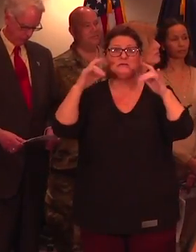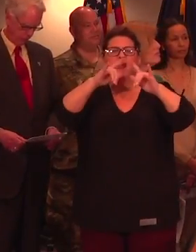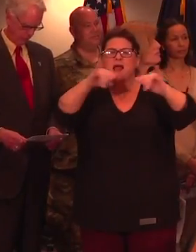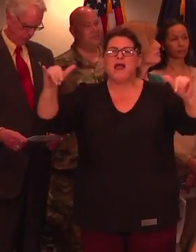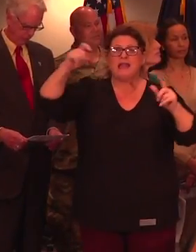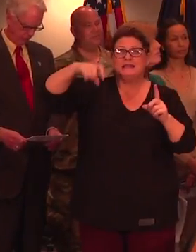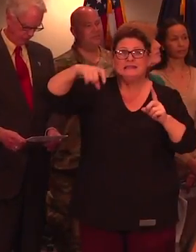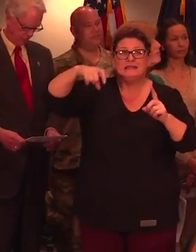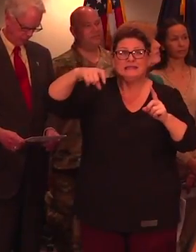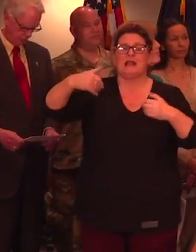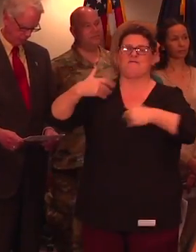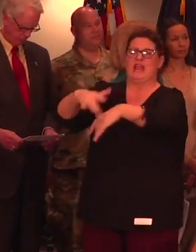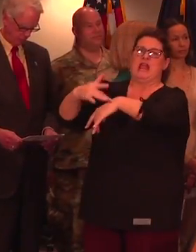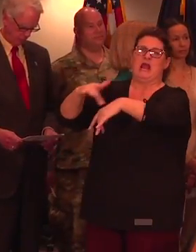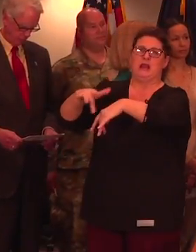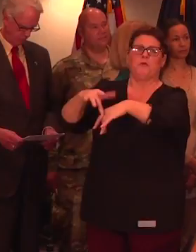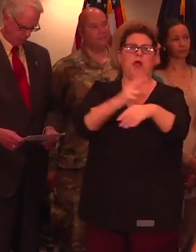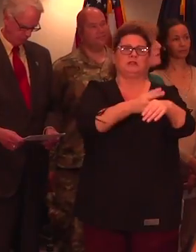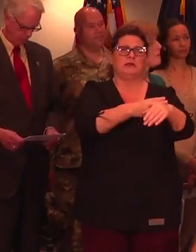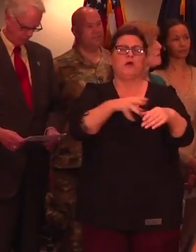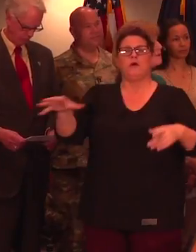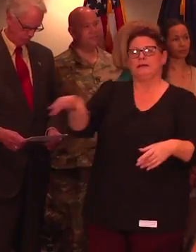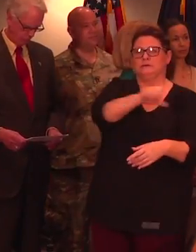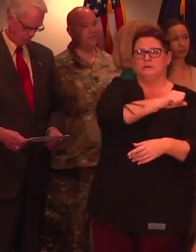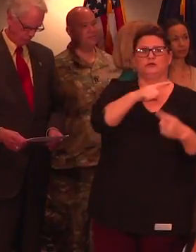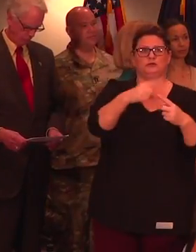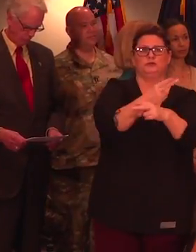equipment and personnel to be used by the hospitals to treat